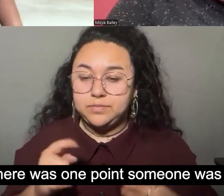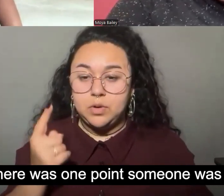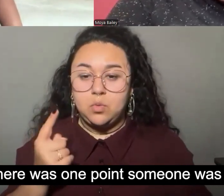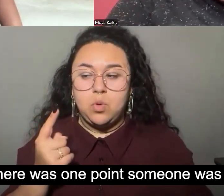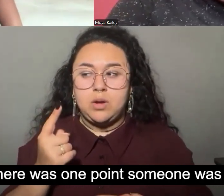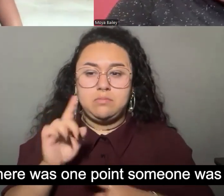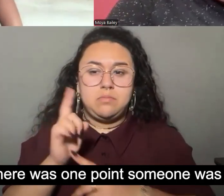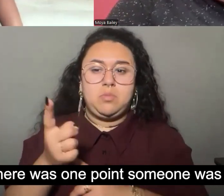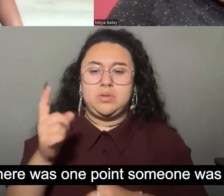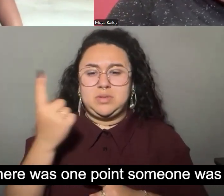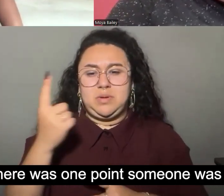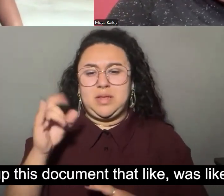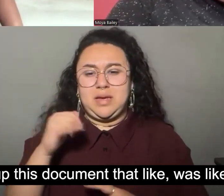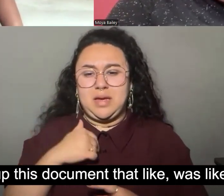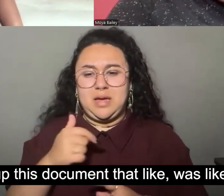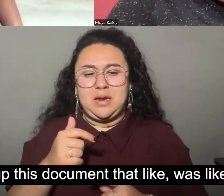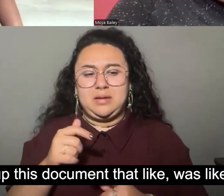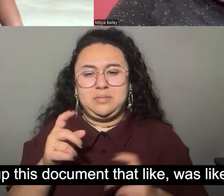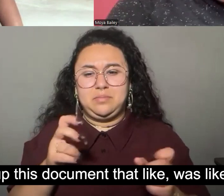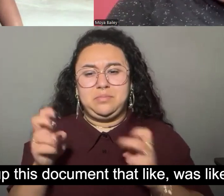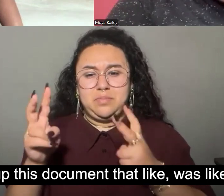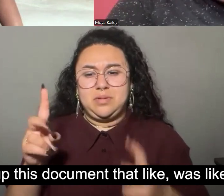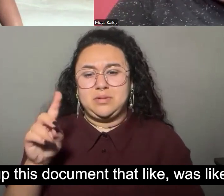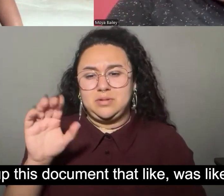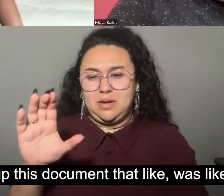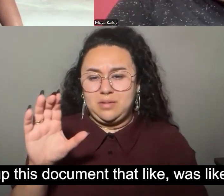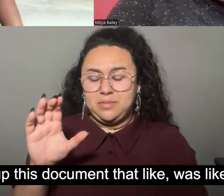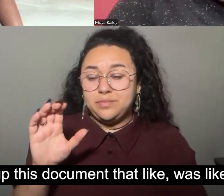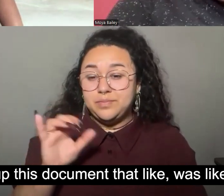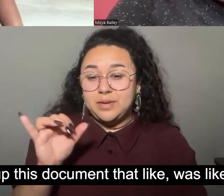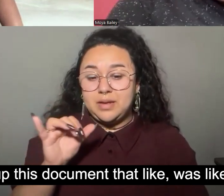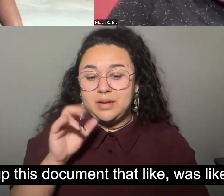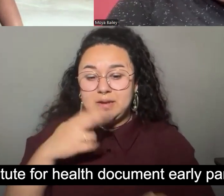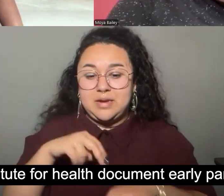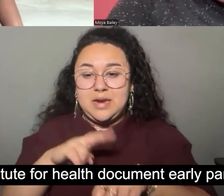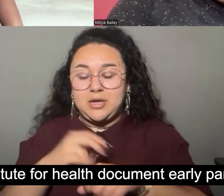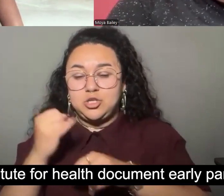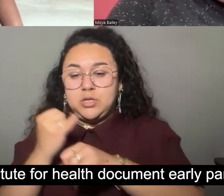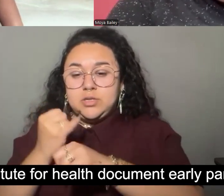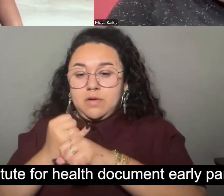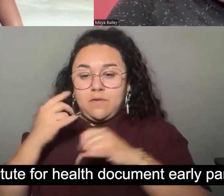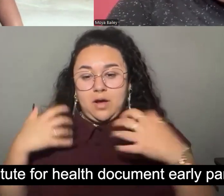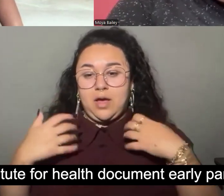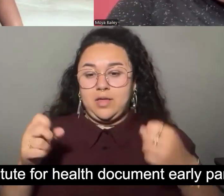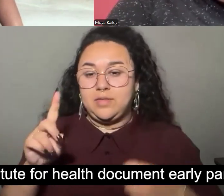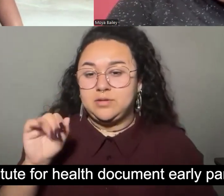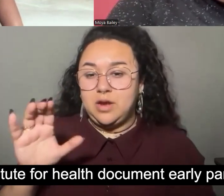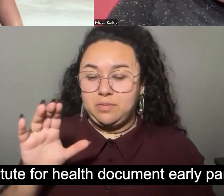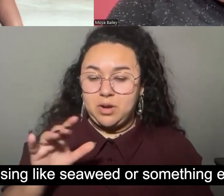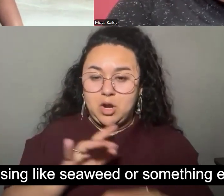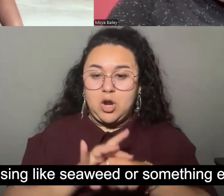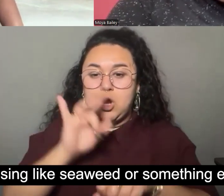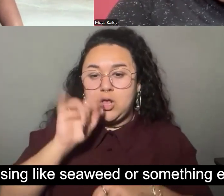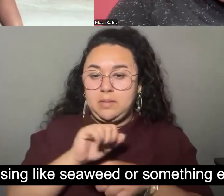someone was like, "Ooh, I'm putting up this document that like was like a National Institute for Health document, early pandemic 2020